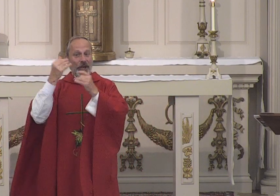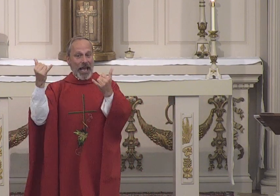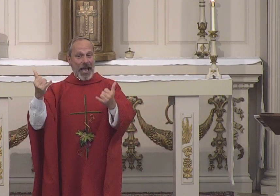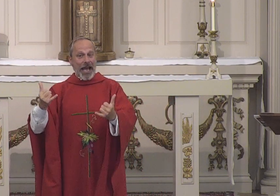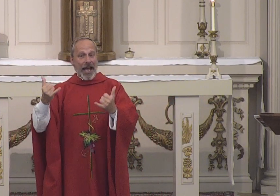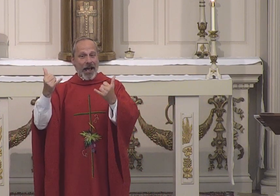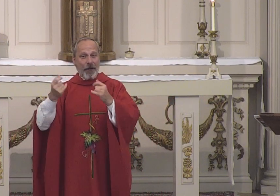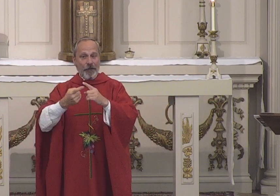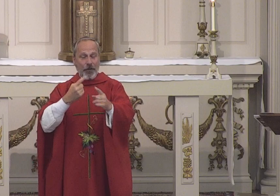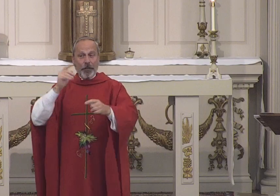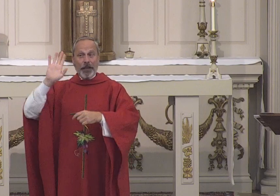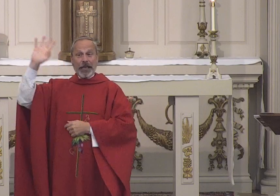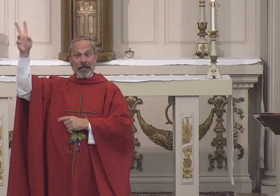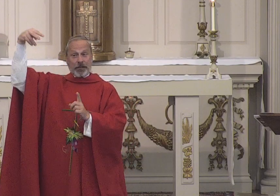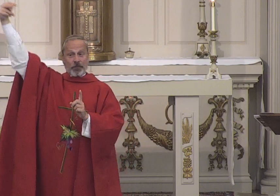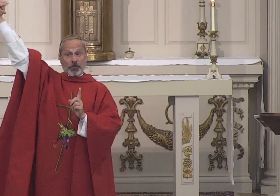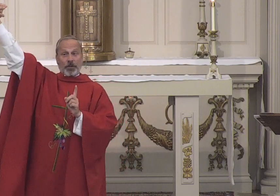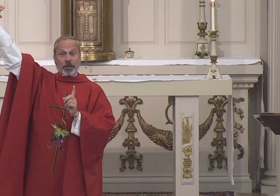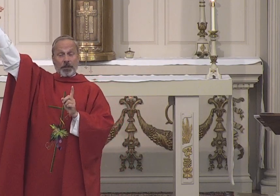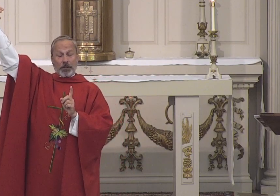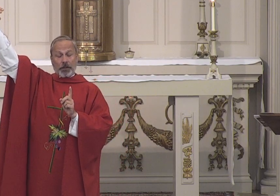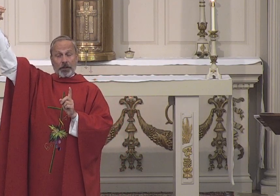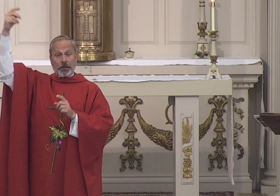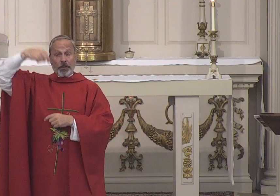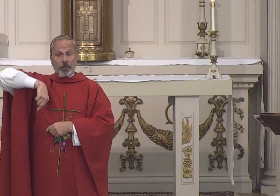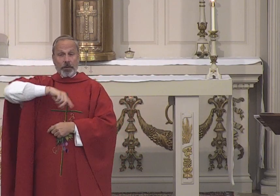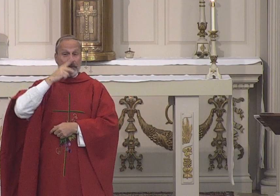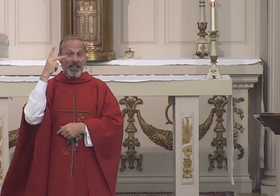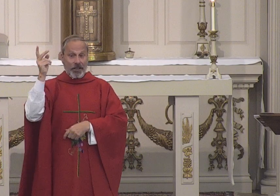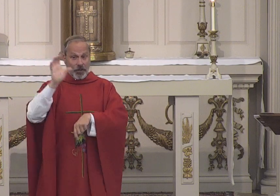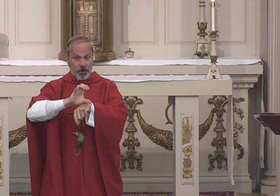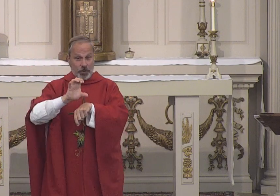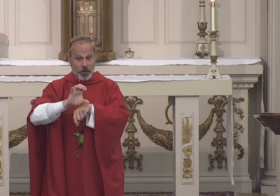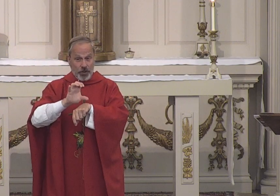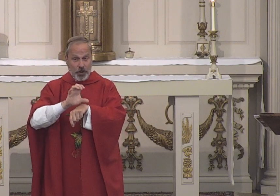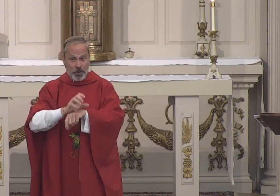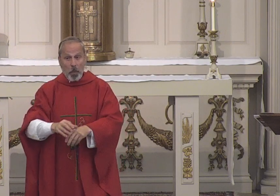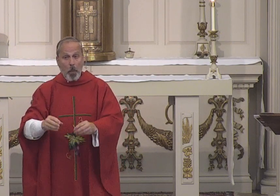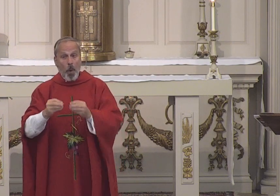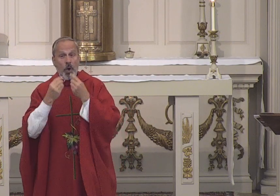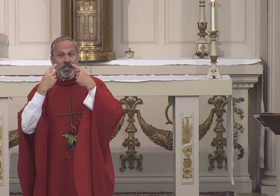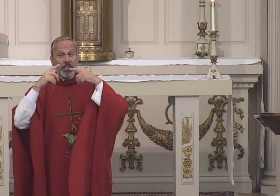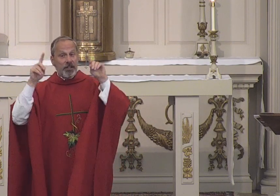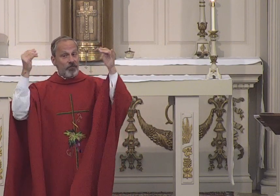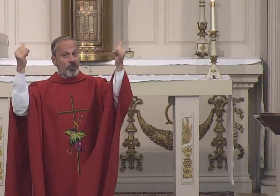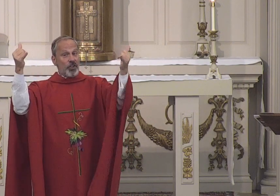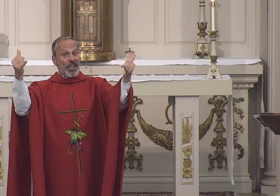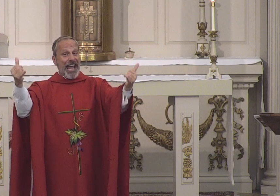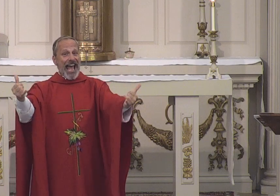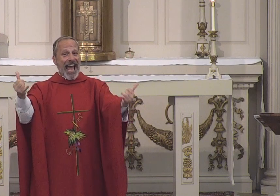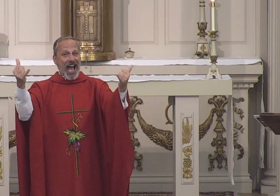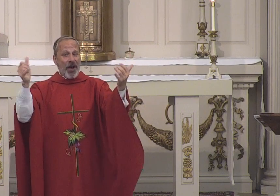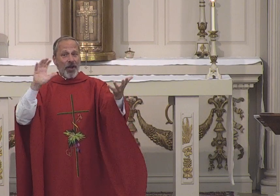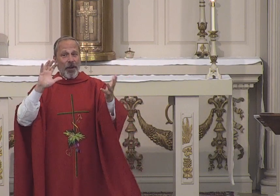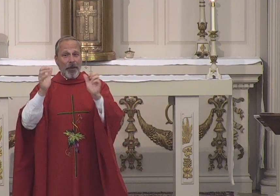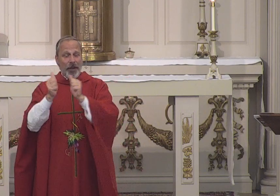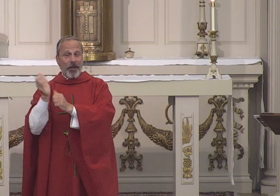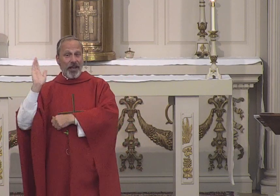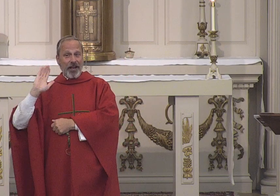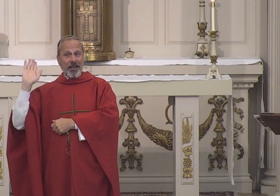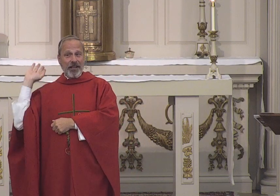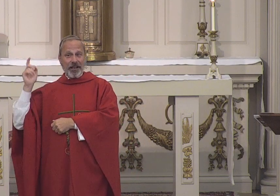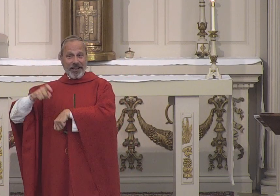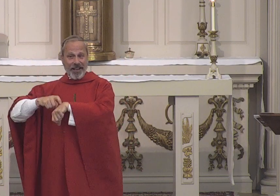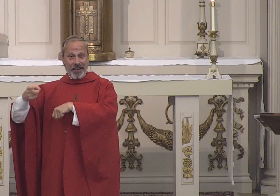If we see the world now from His perspective, the way God sees us, the way God sees the world, the way He sees